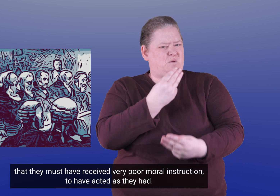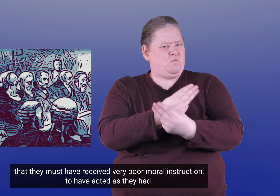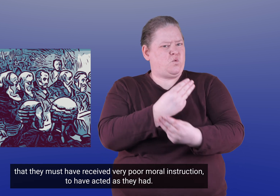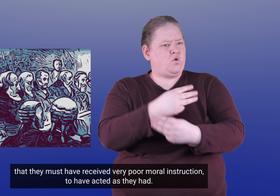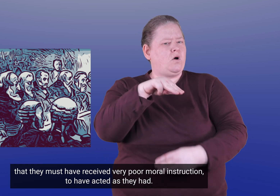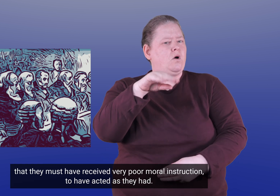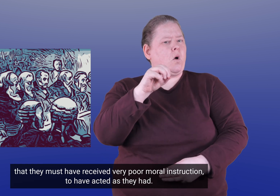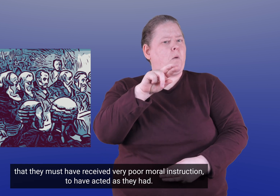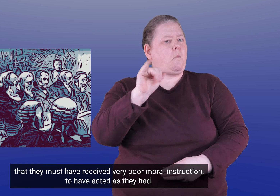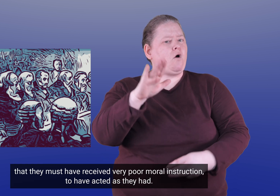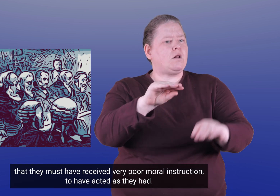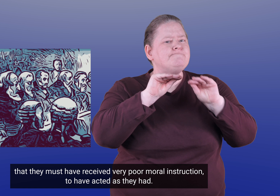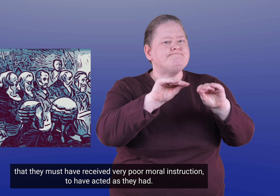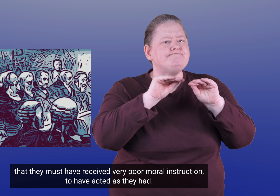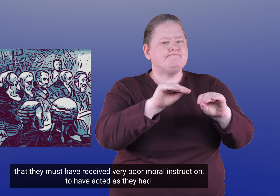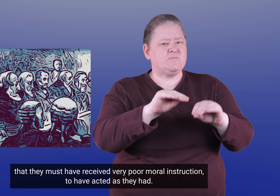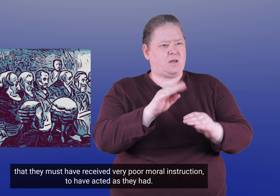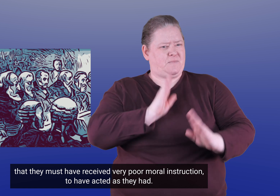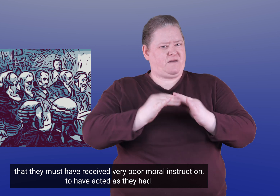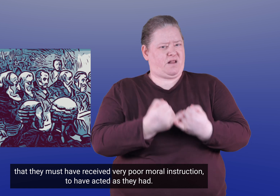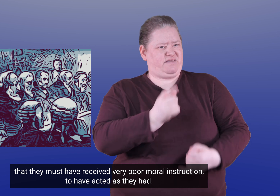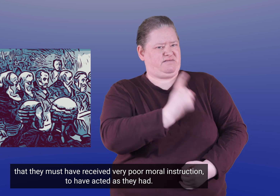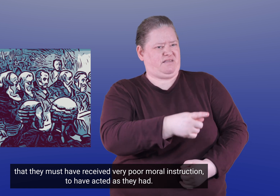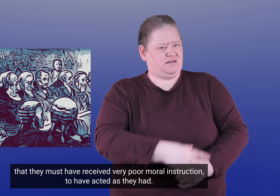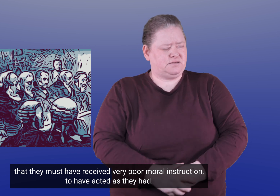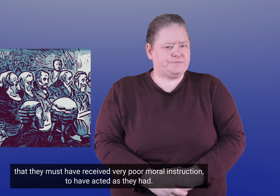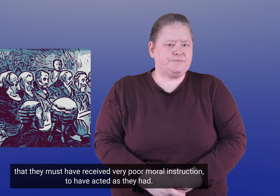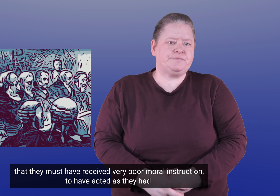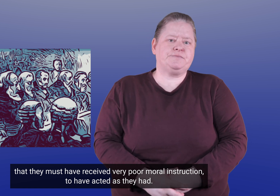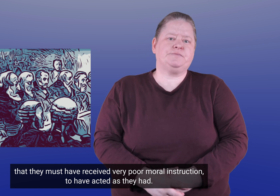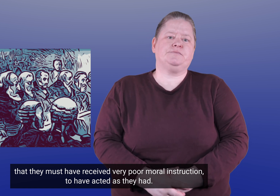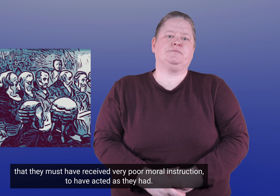received very poor moral instruction to have acted as they had.